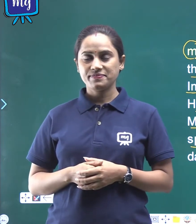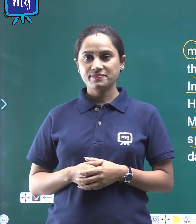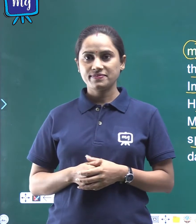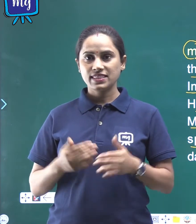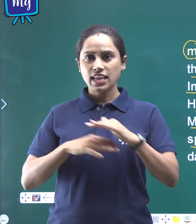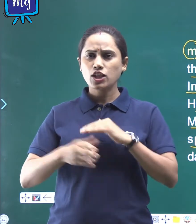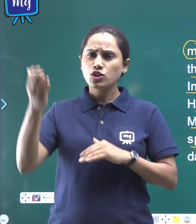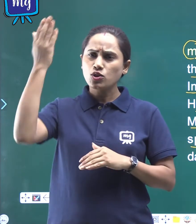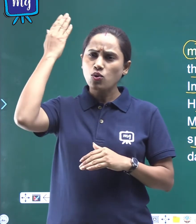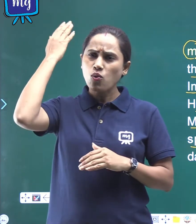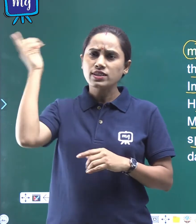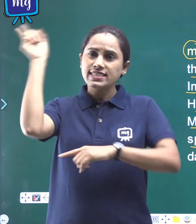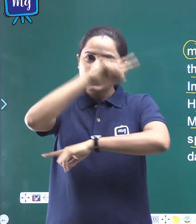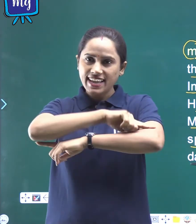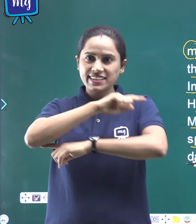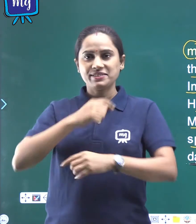in those days.